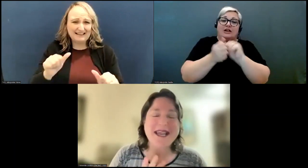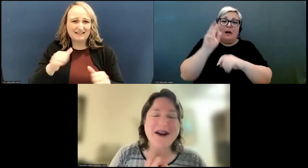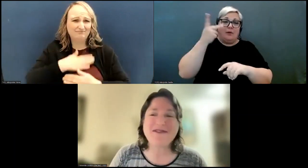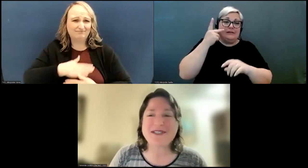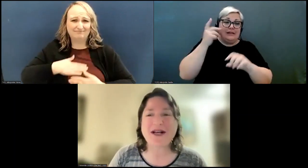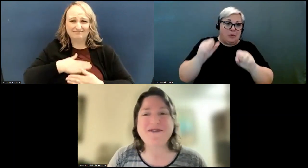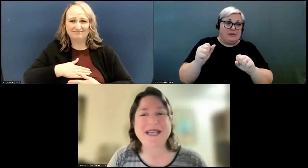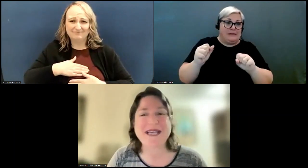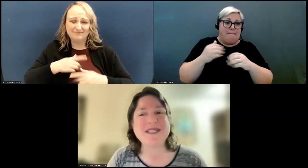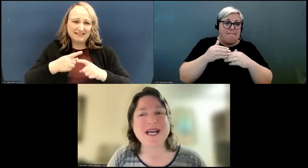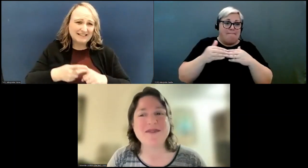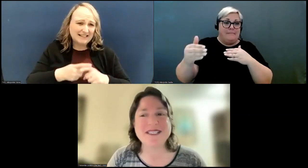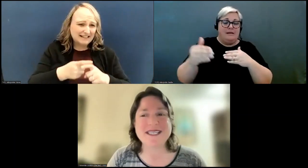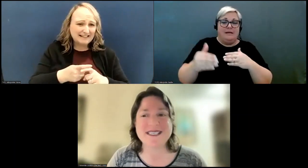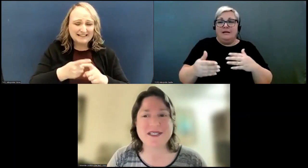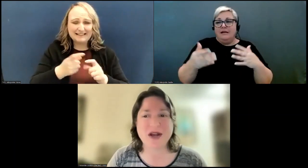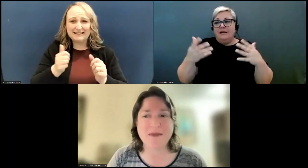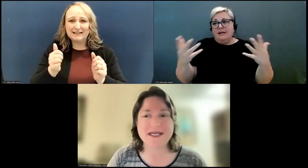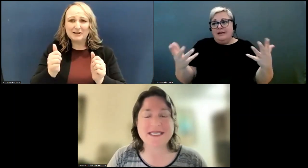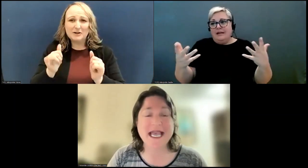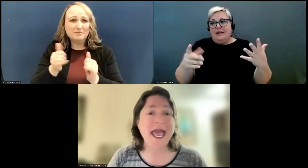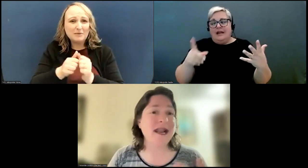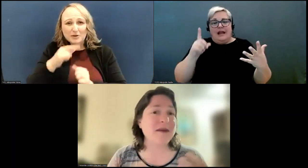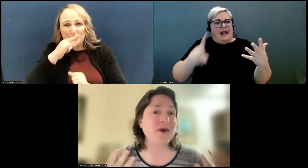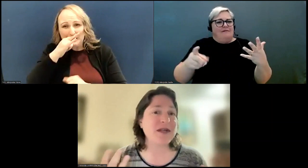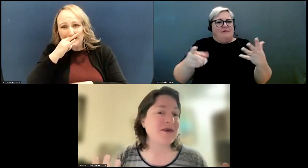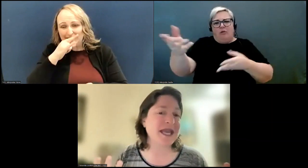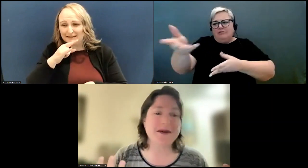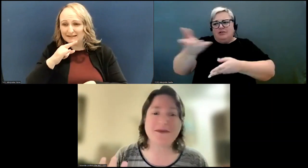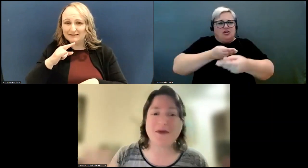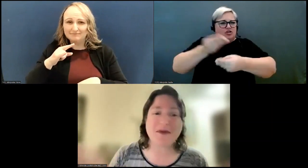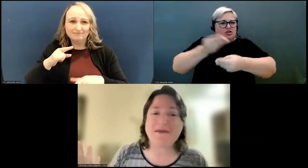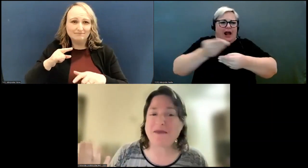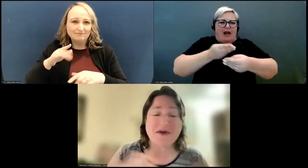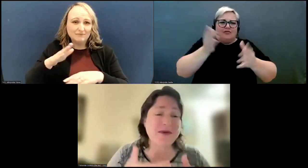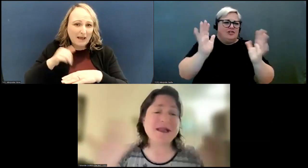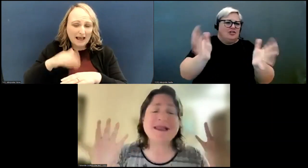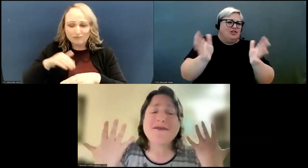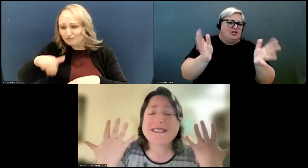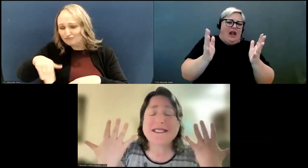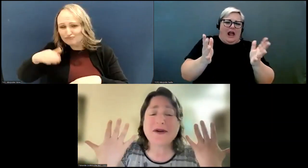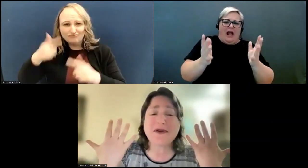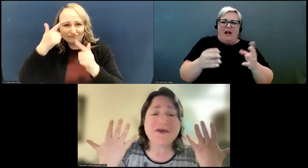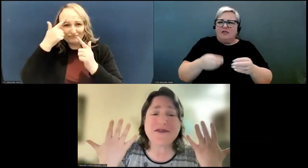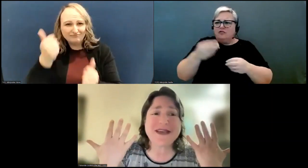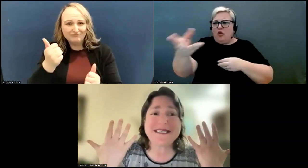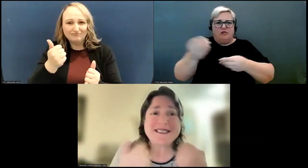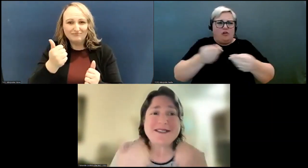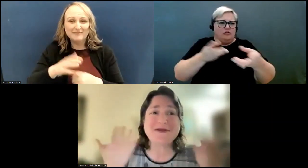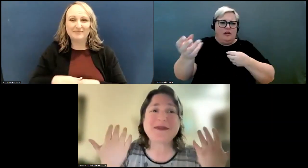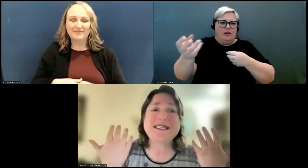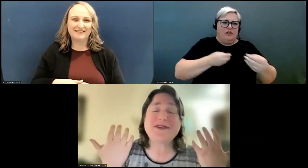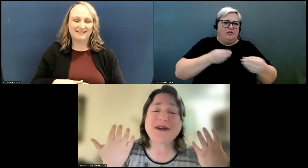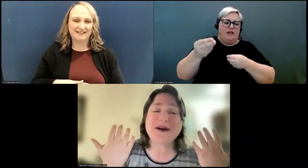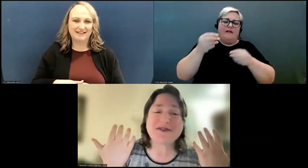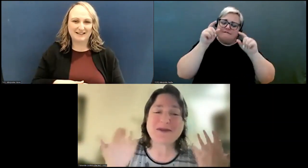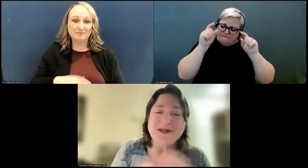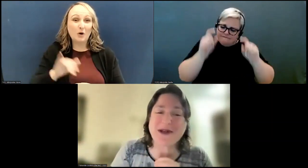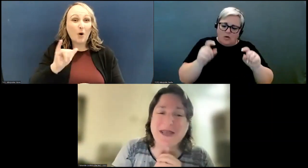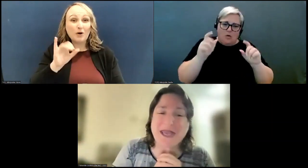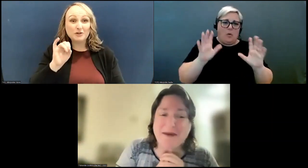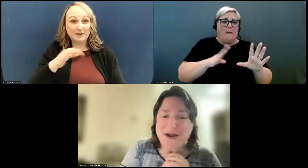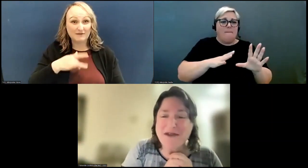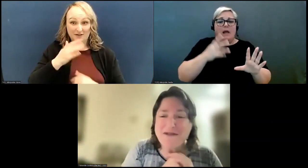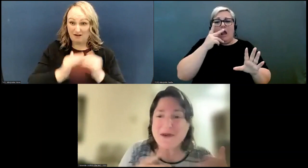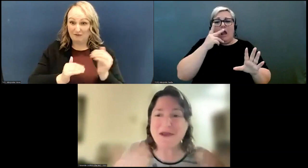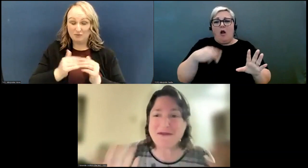needed, take care of yourself as we dive into these topics. And I'm going to again remind people that we would love to see your beautiful faces. So please feel comfortable turning